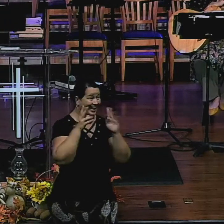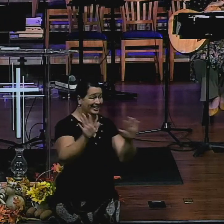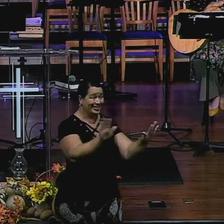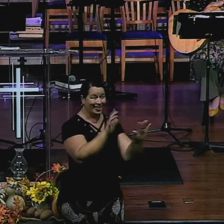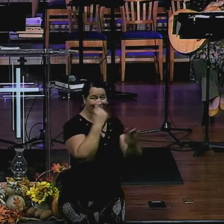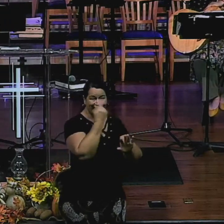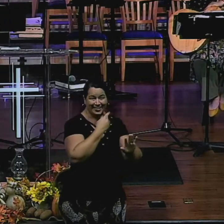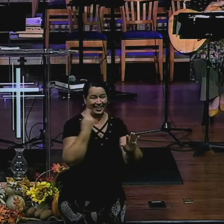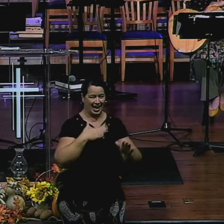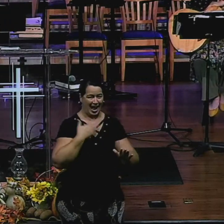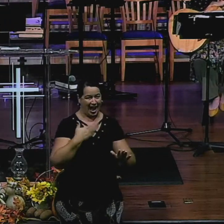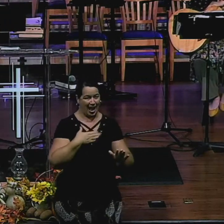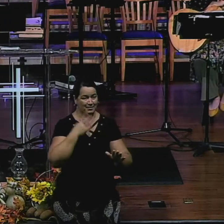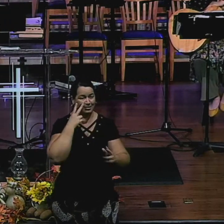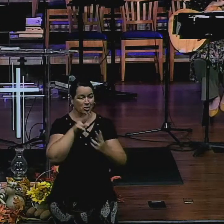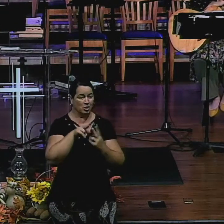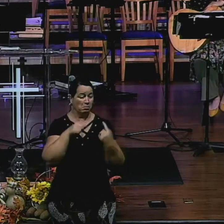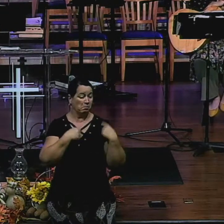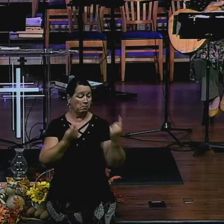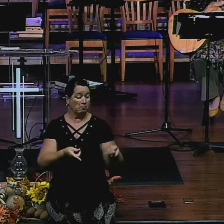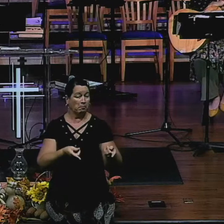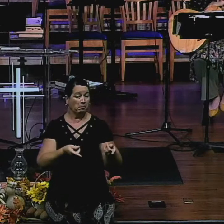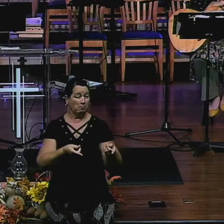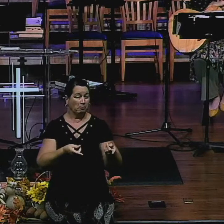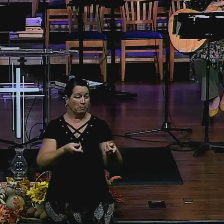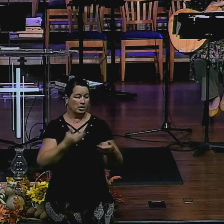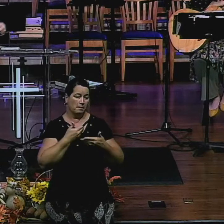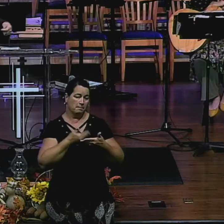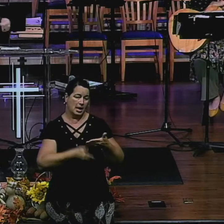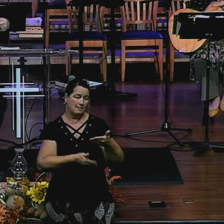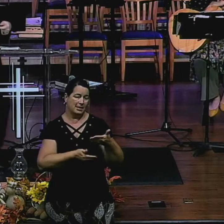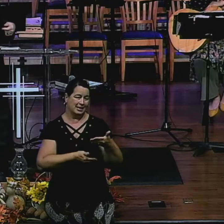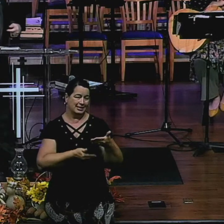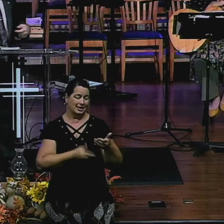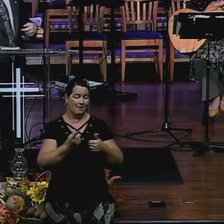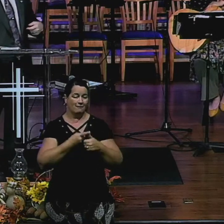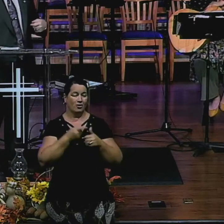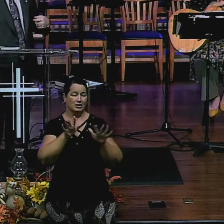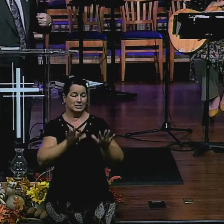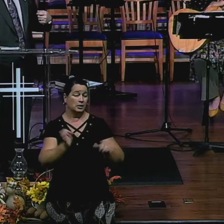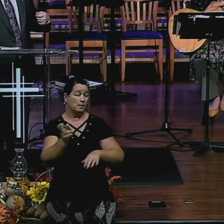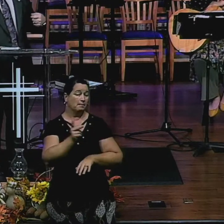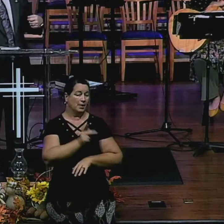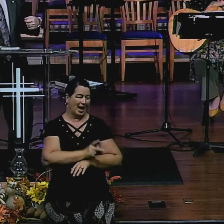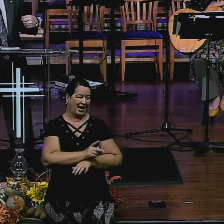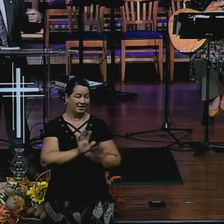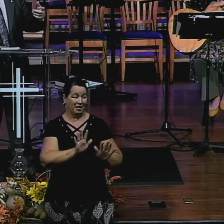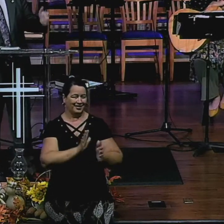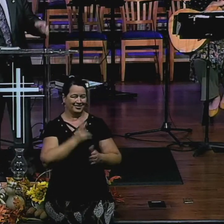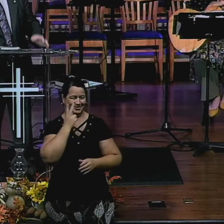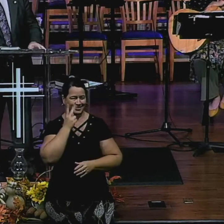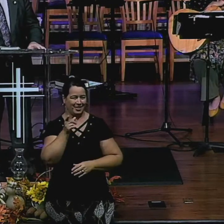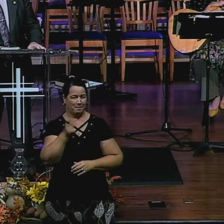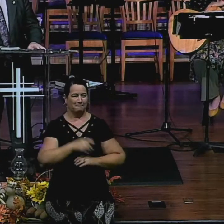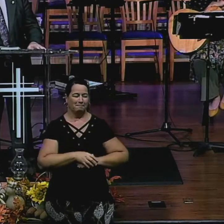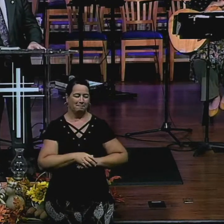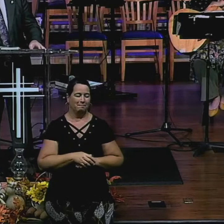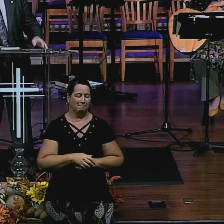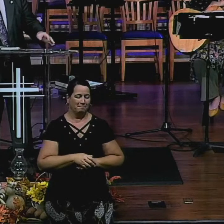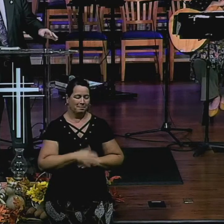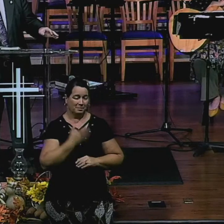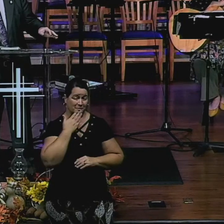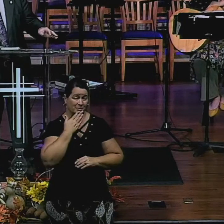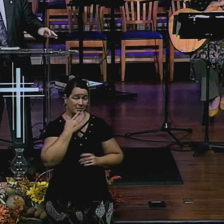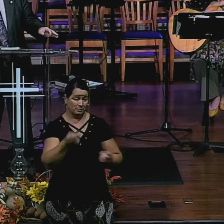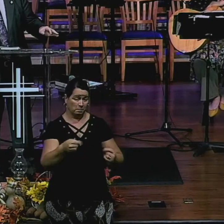so happy. I saw a couple that I hadn't seen, and they had a little baby, and that this was their first Sunday back. So we're glad you're here, and